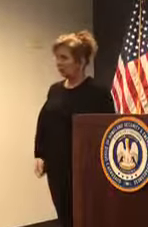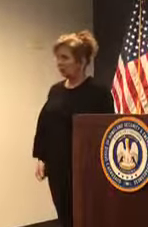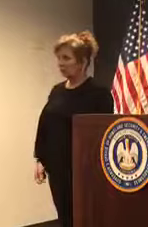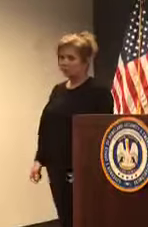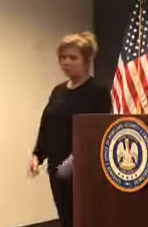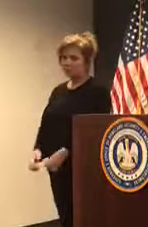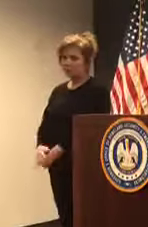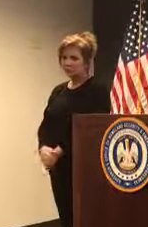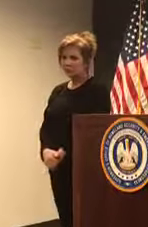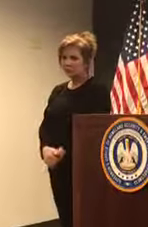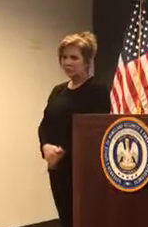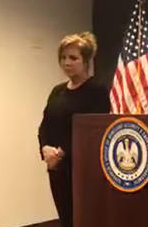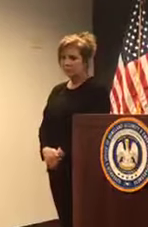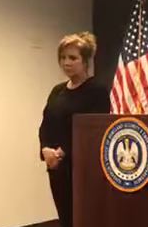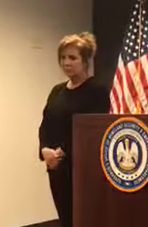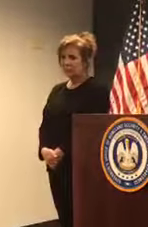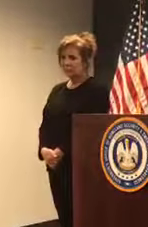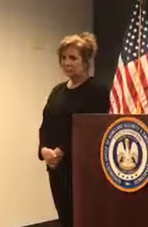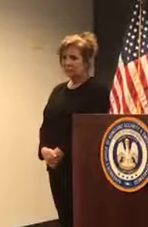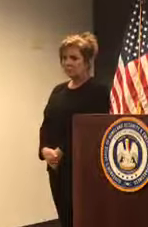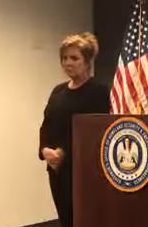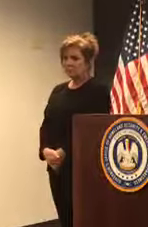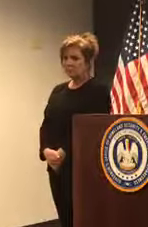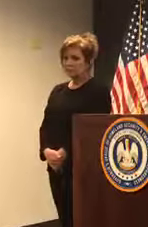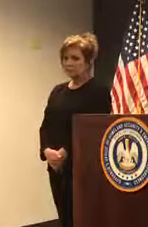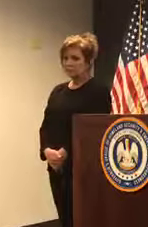But it's the very large branch. Uh-huh.